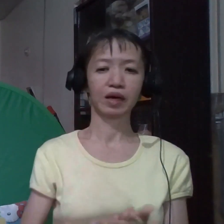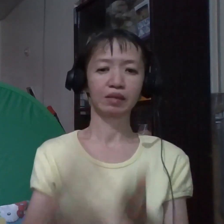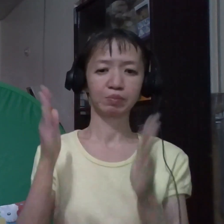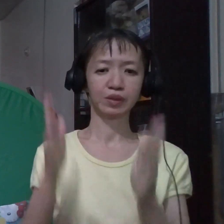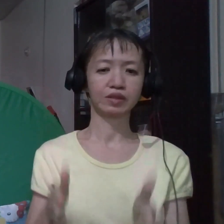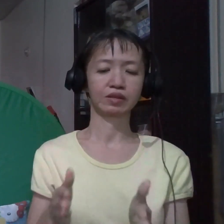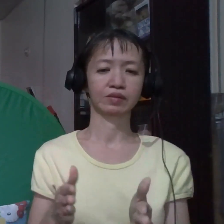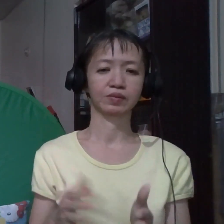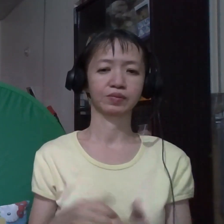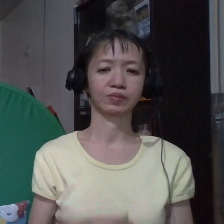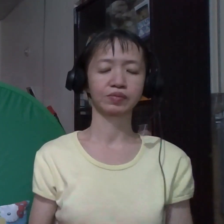bad person.